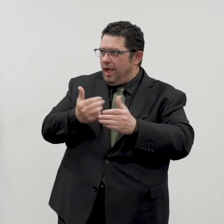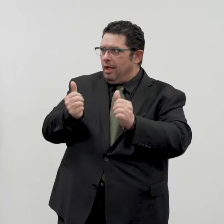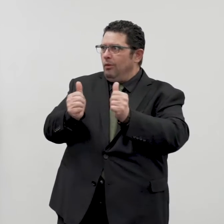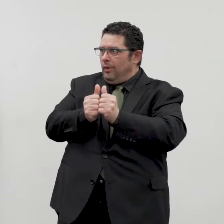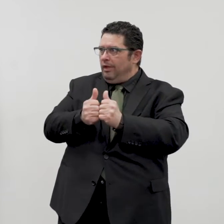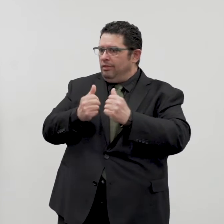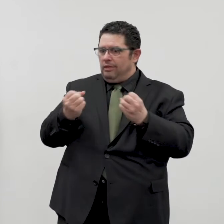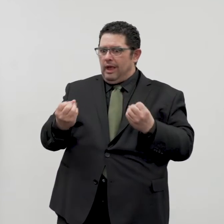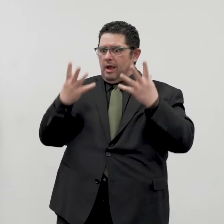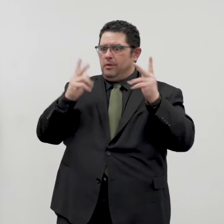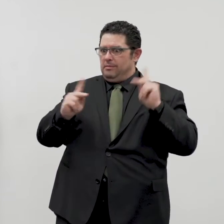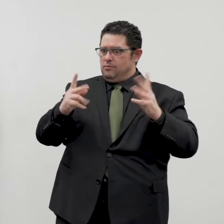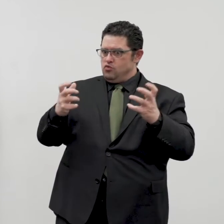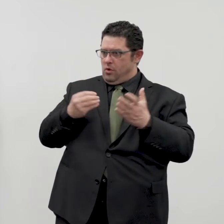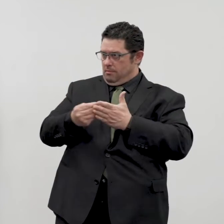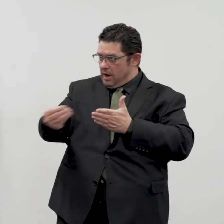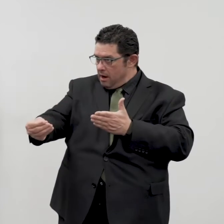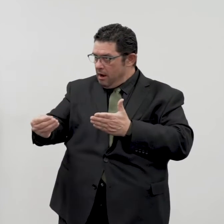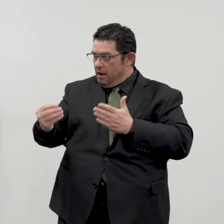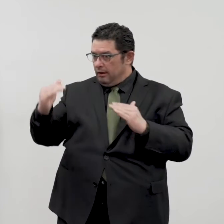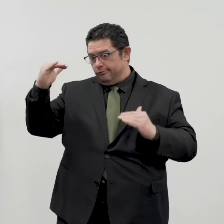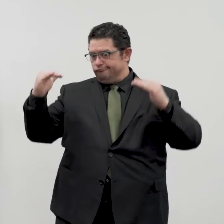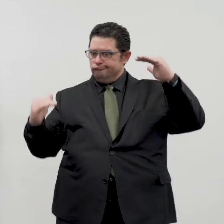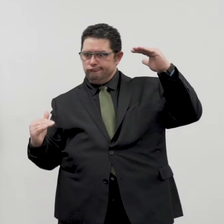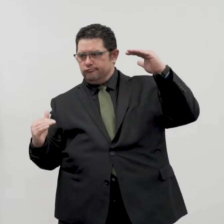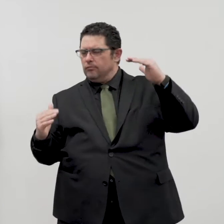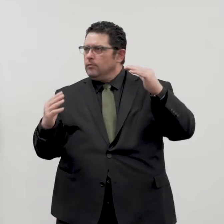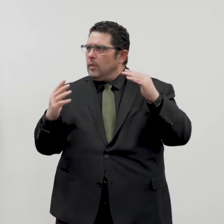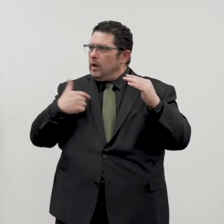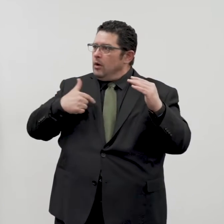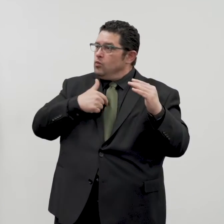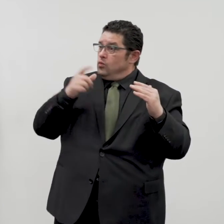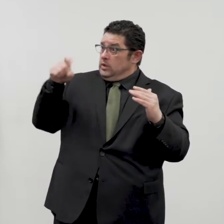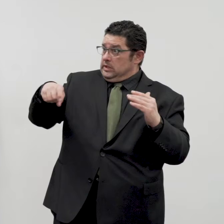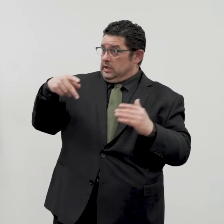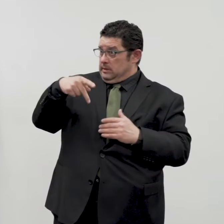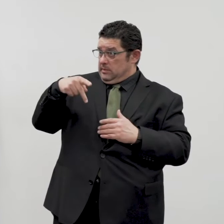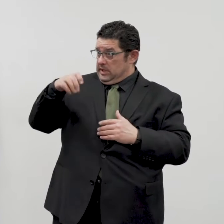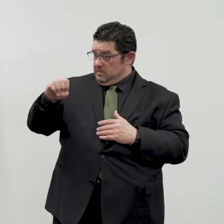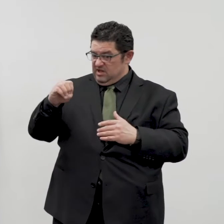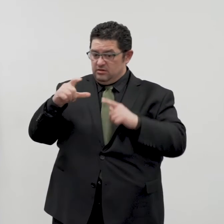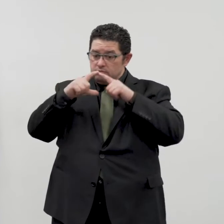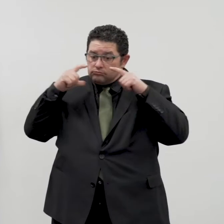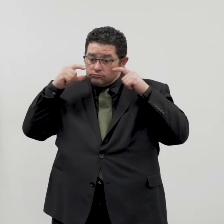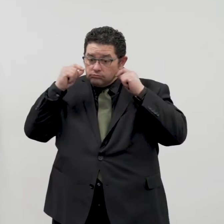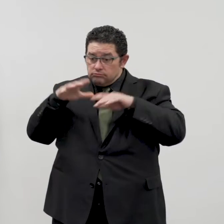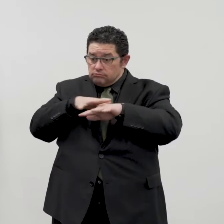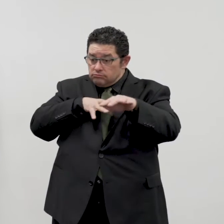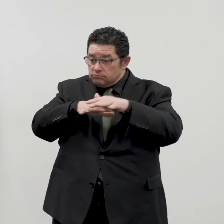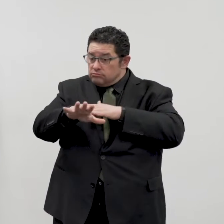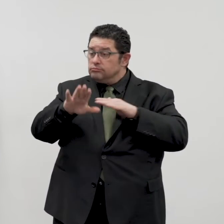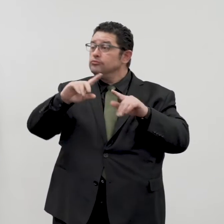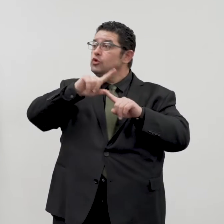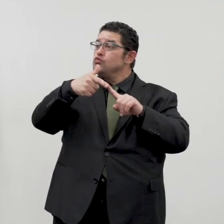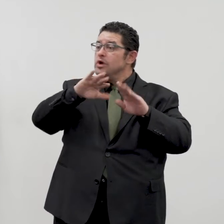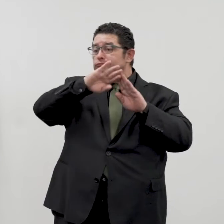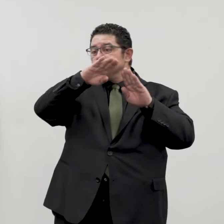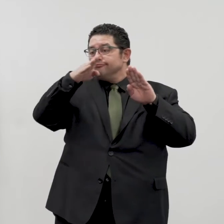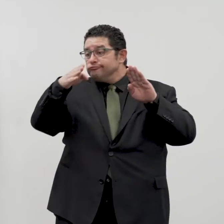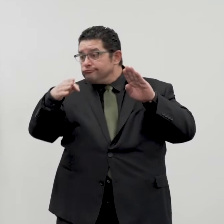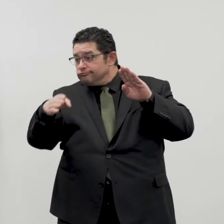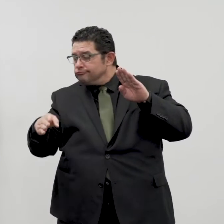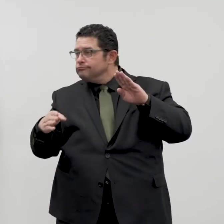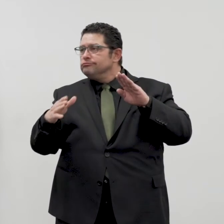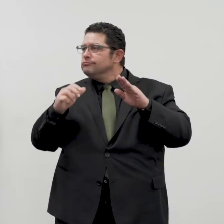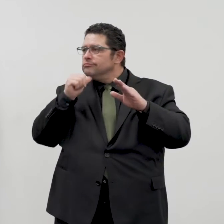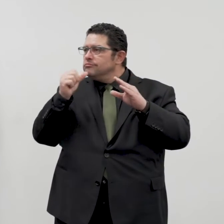of those supplies. And as the need for PPE and tests starts to fall, as there are less people who are acutely ill and very